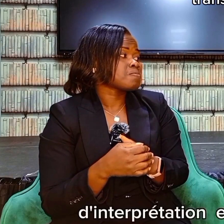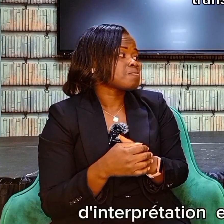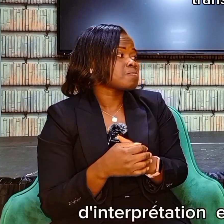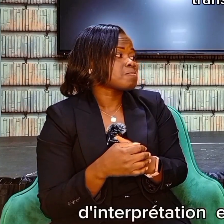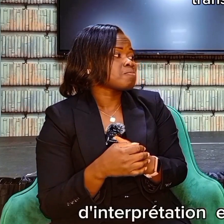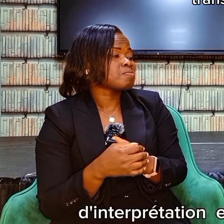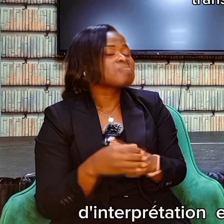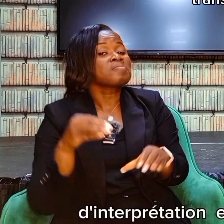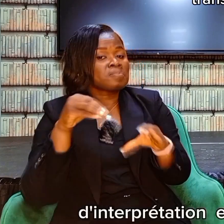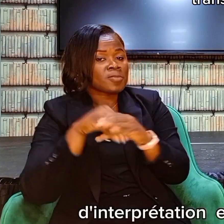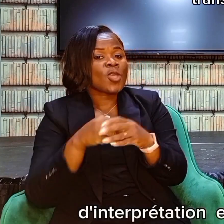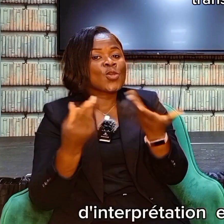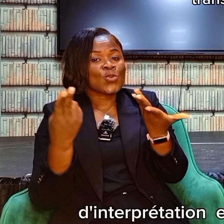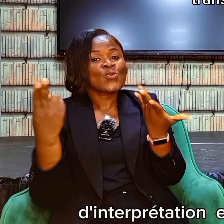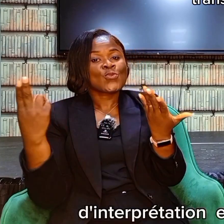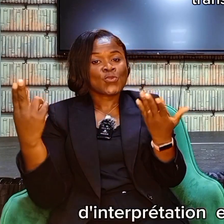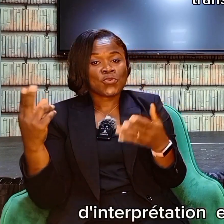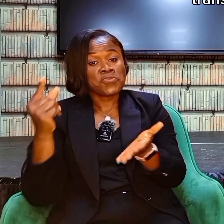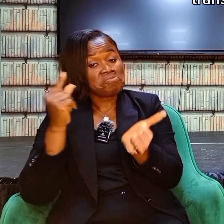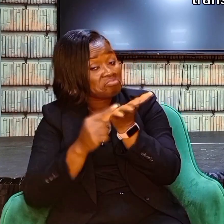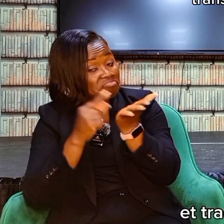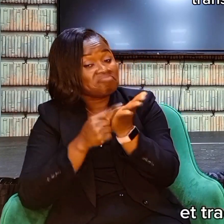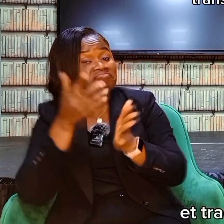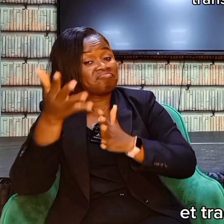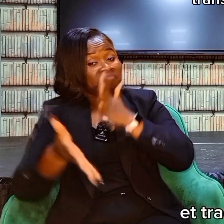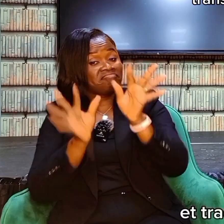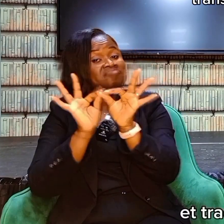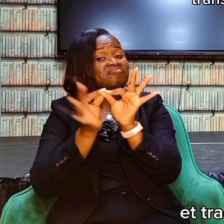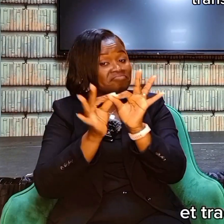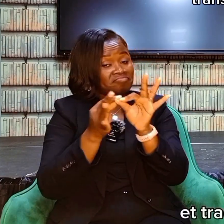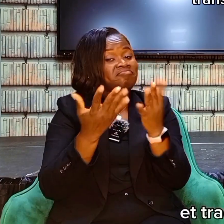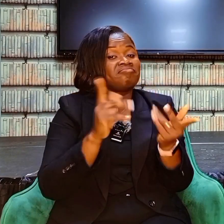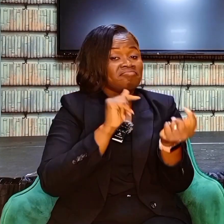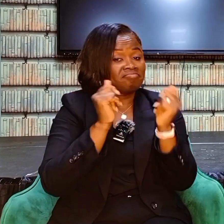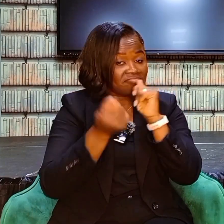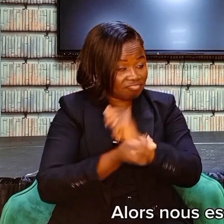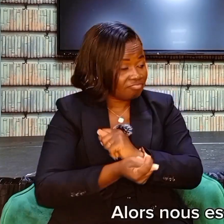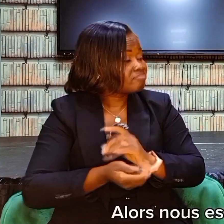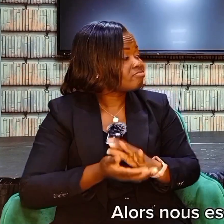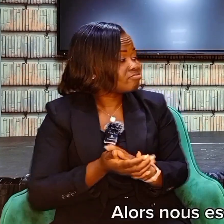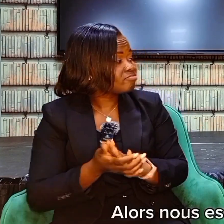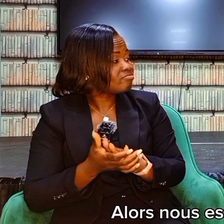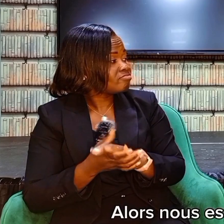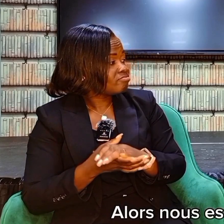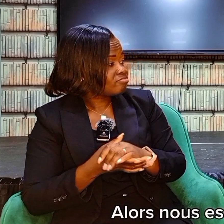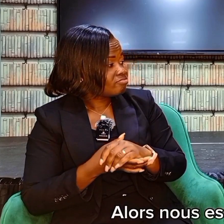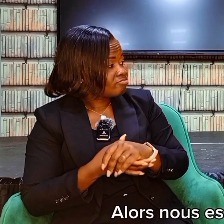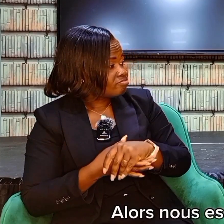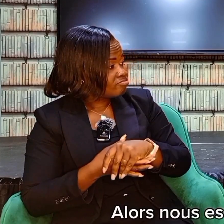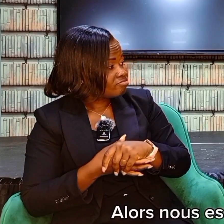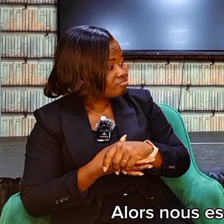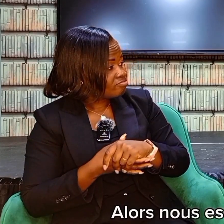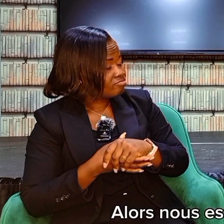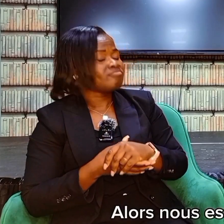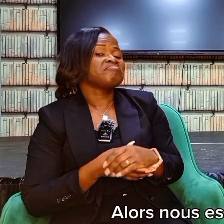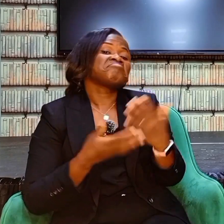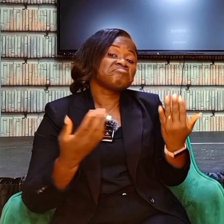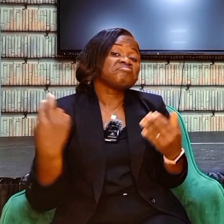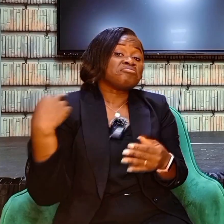in the Uganda Sign Language Interpreting and Translation. So we hope